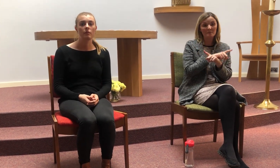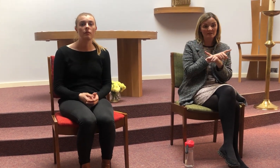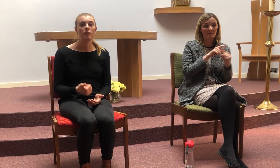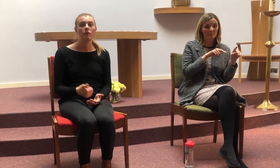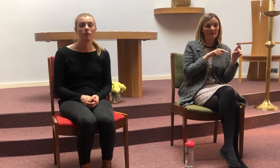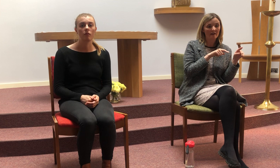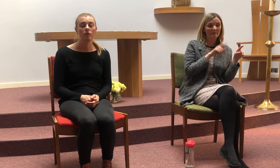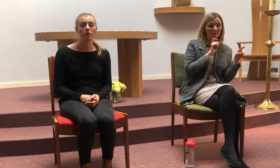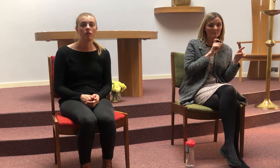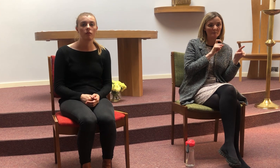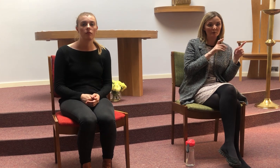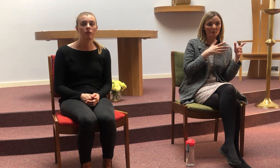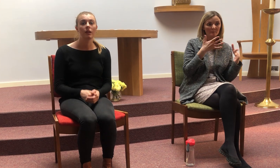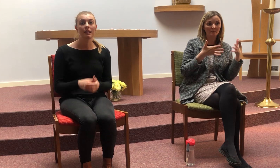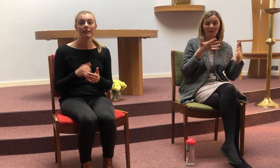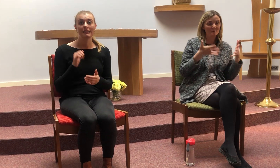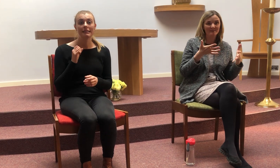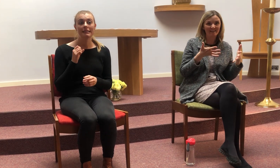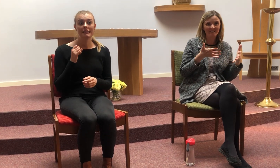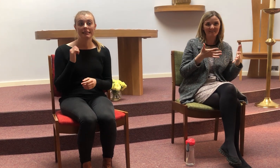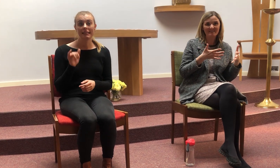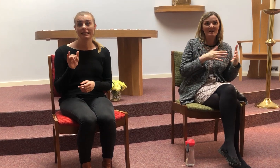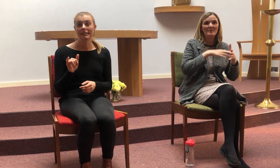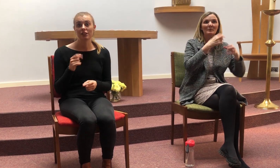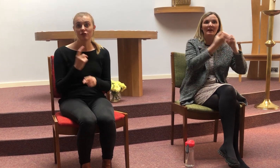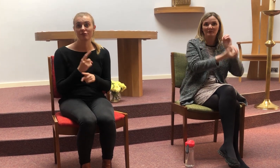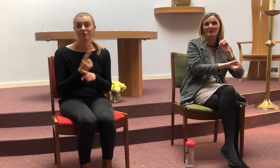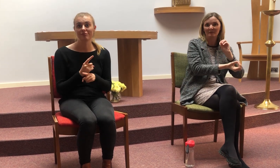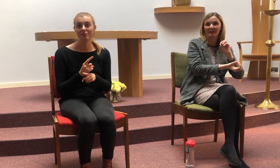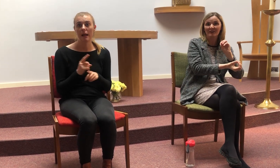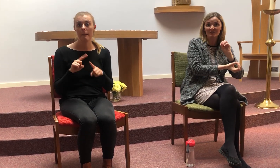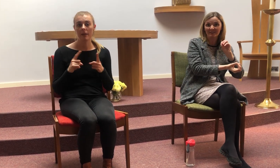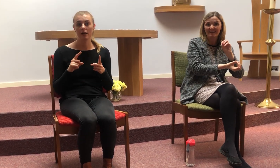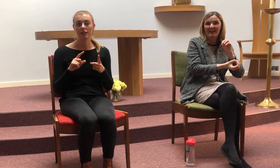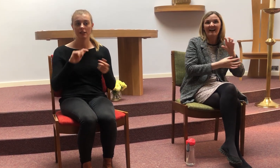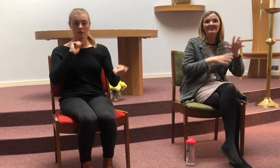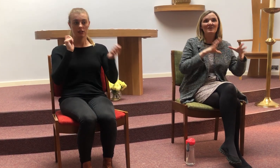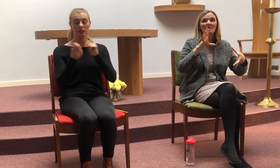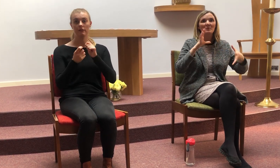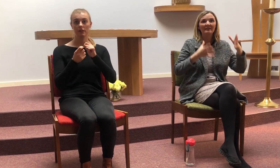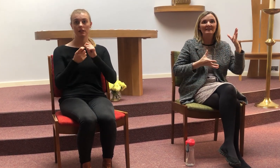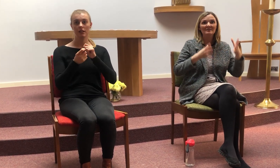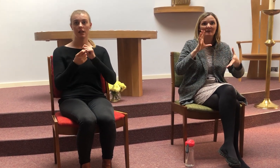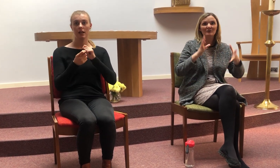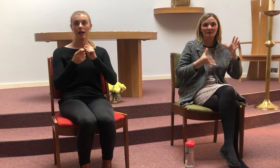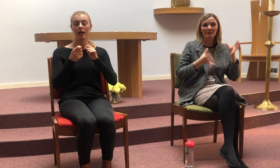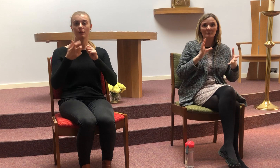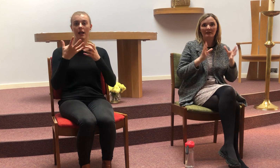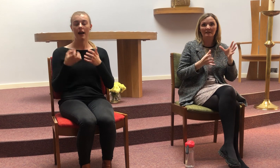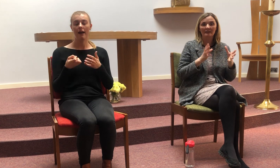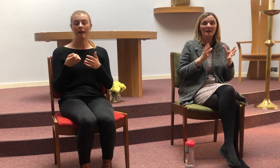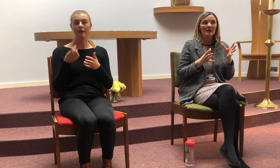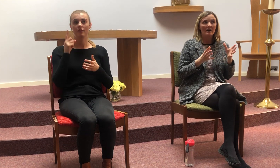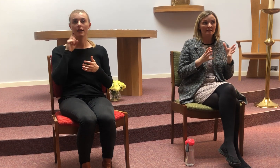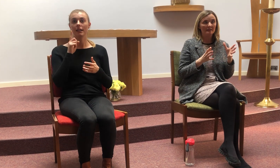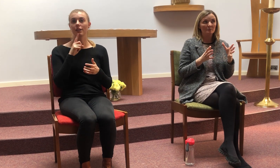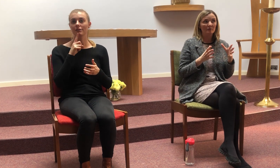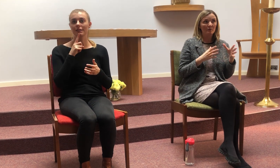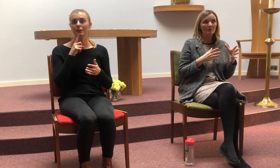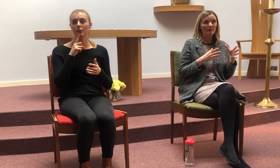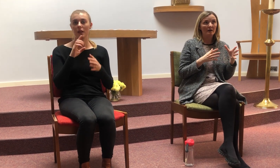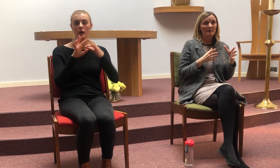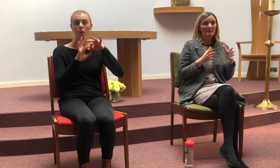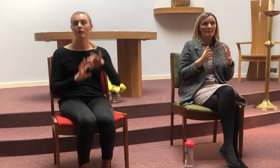right, the opposite then, we have hearing people who come in with no sign language but would have the qualification. And so we need to make sure that we're like, I